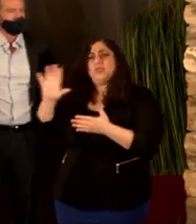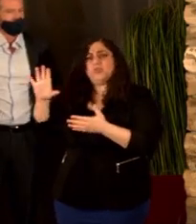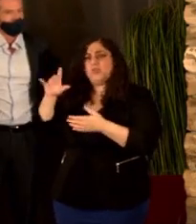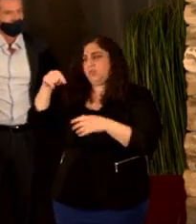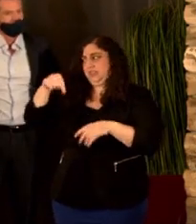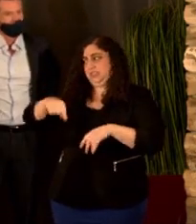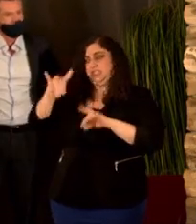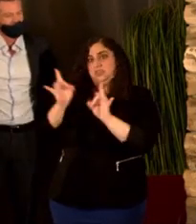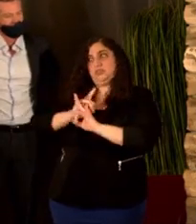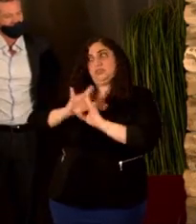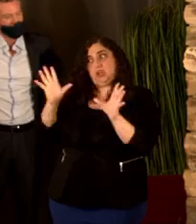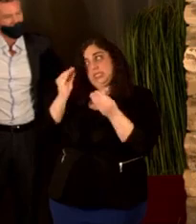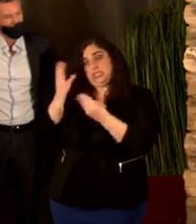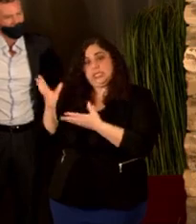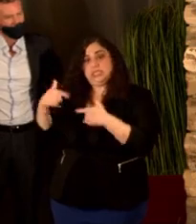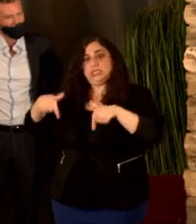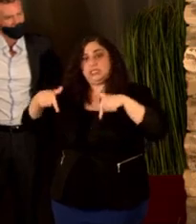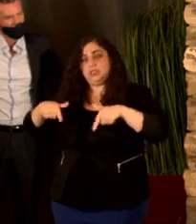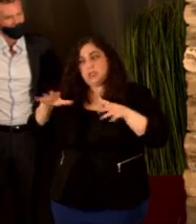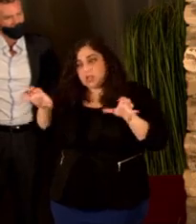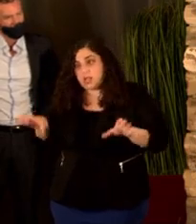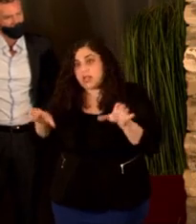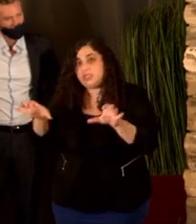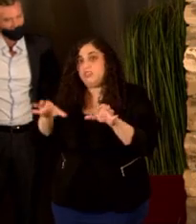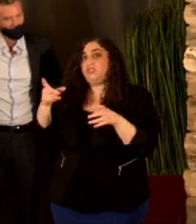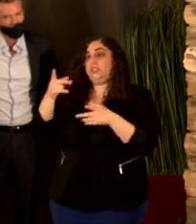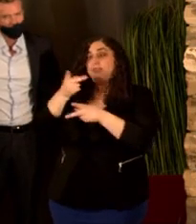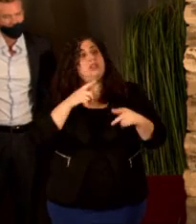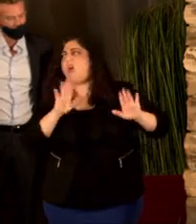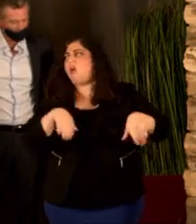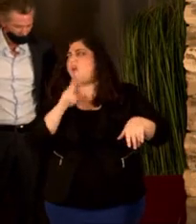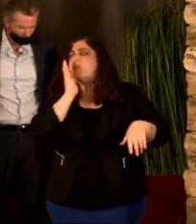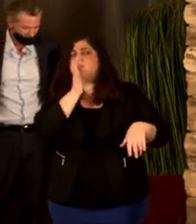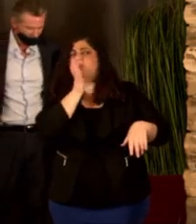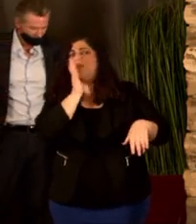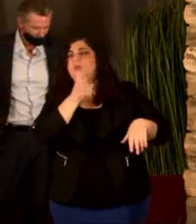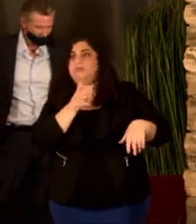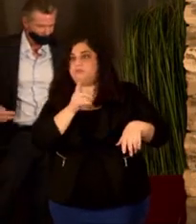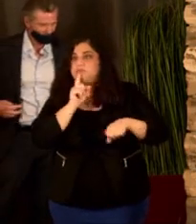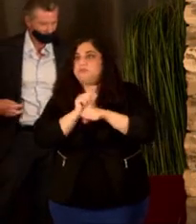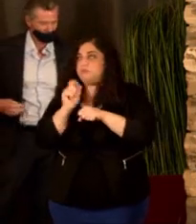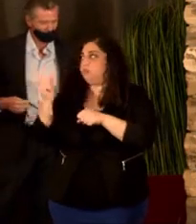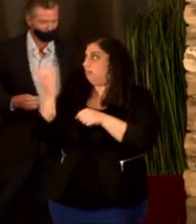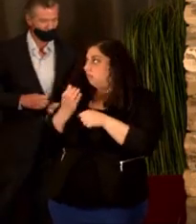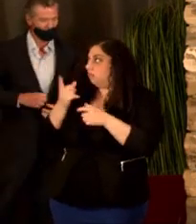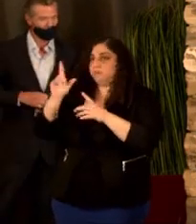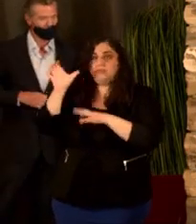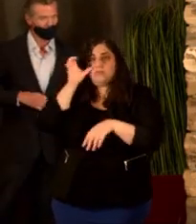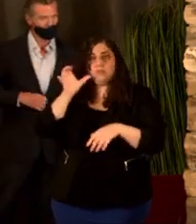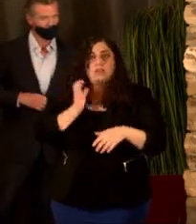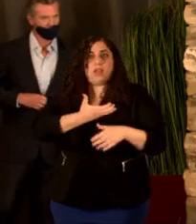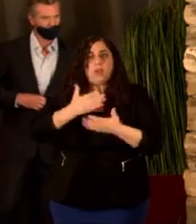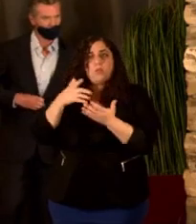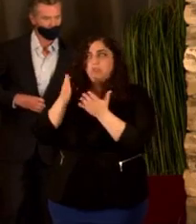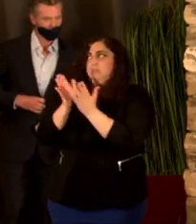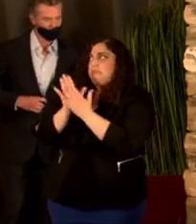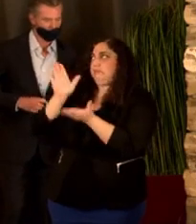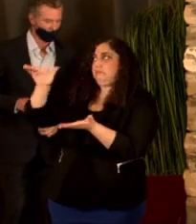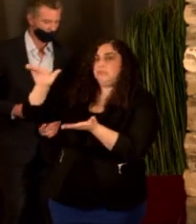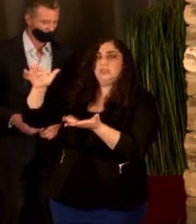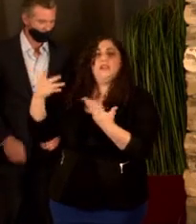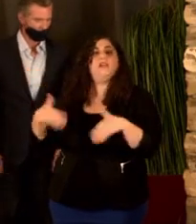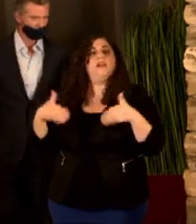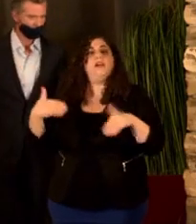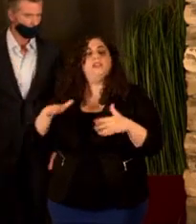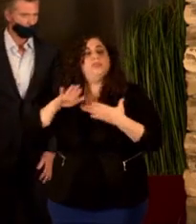demands action, and we got to get it done not tomorrow, but today. Honor to be able to introduce in my hometown of San